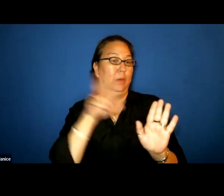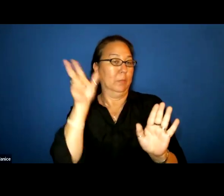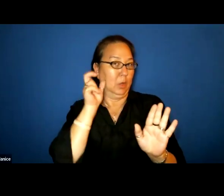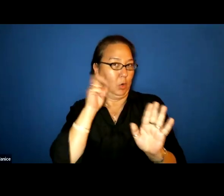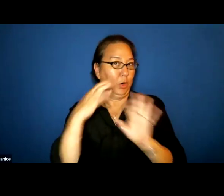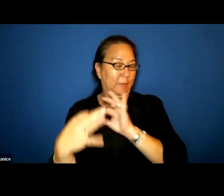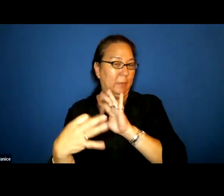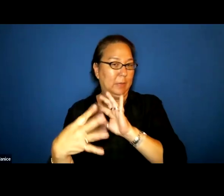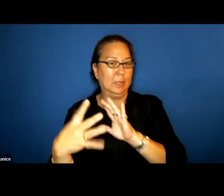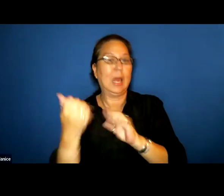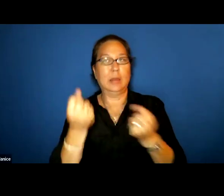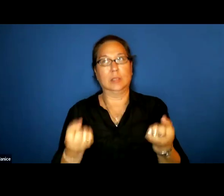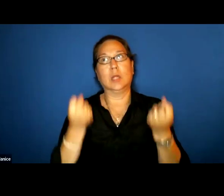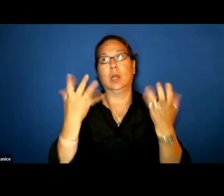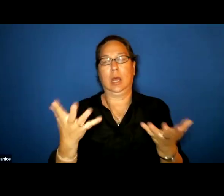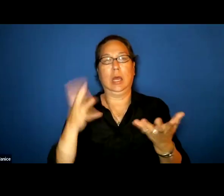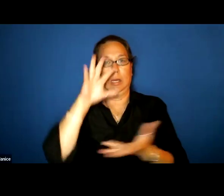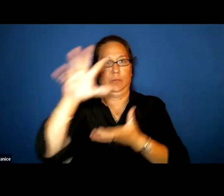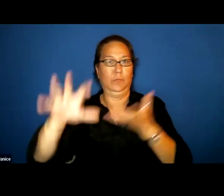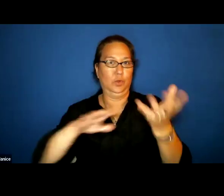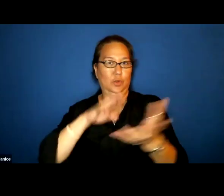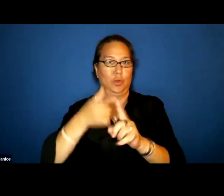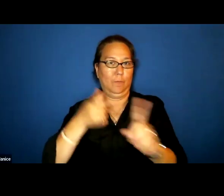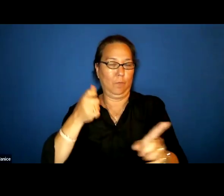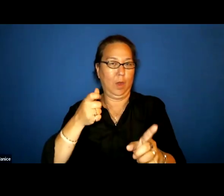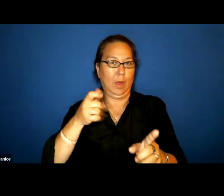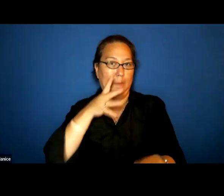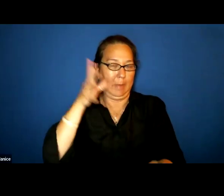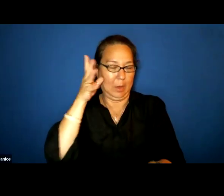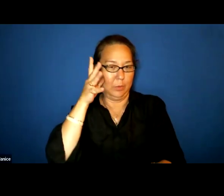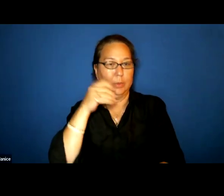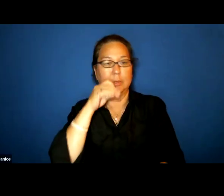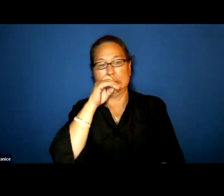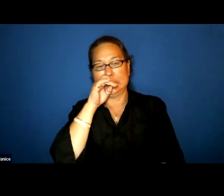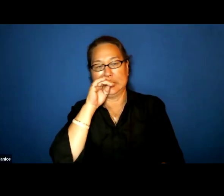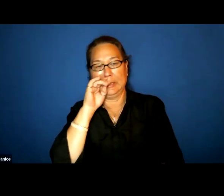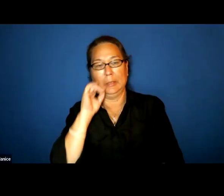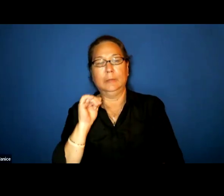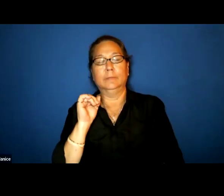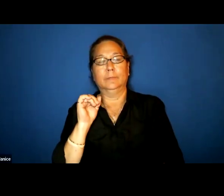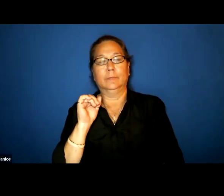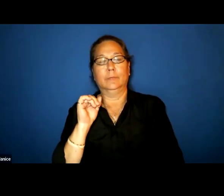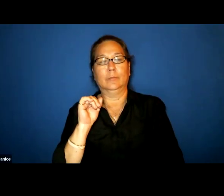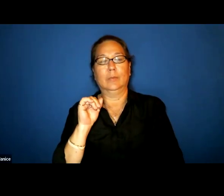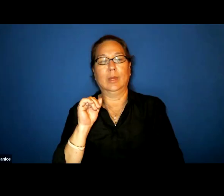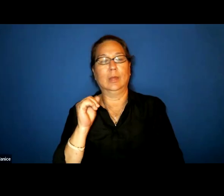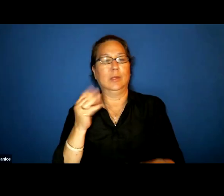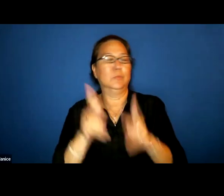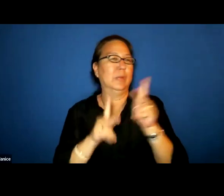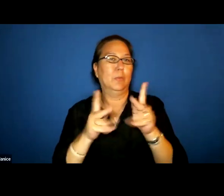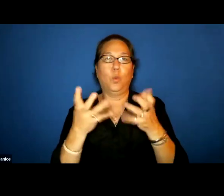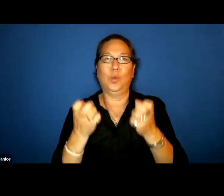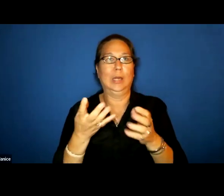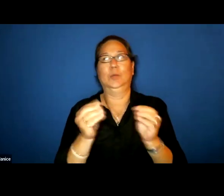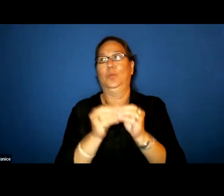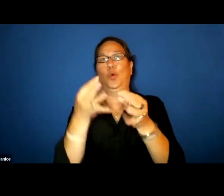has been a lot of confusion from parents, people trying to figure it out and just saying, just simplify it, just make it